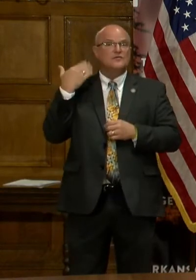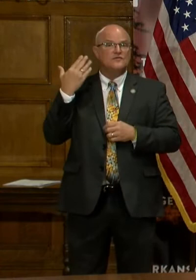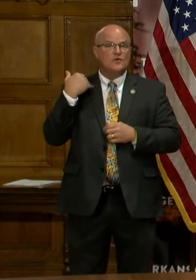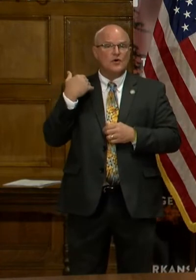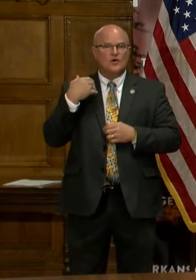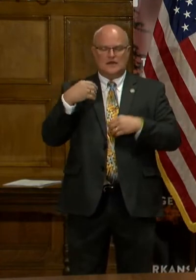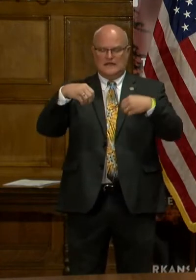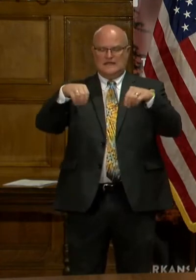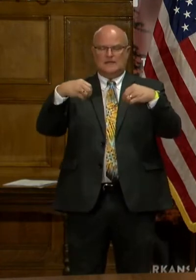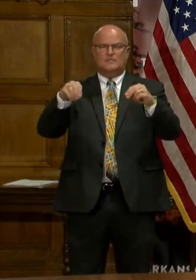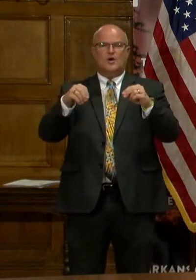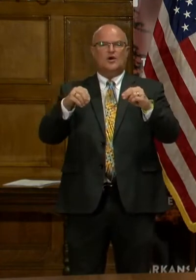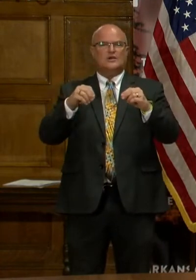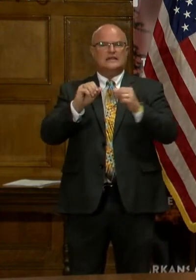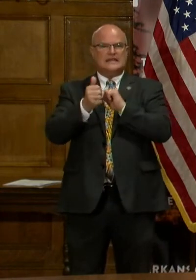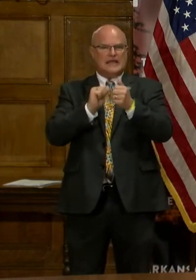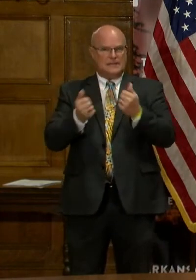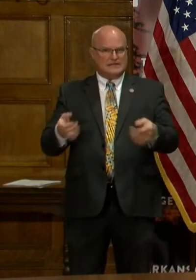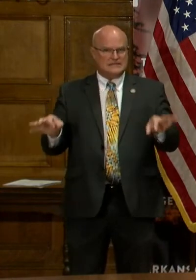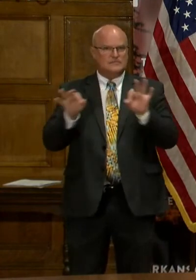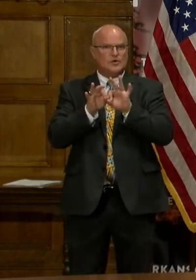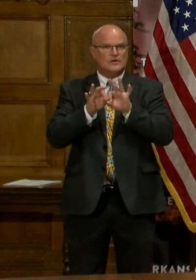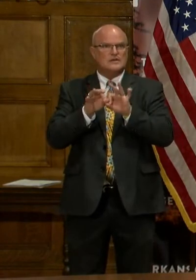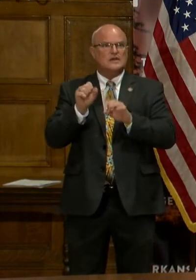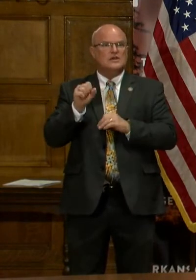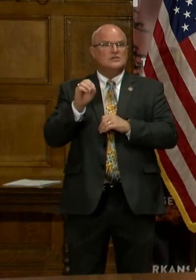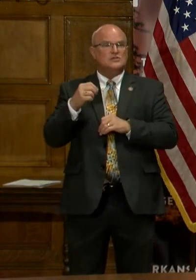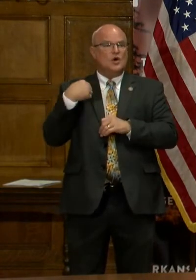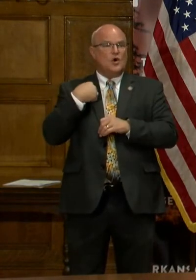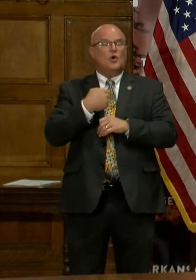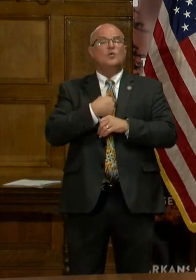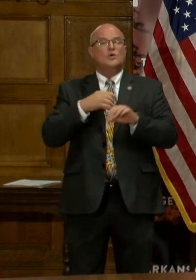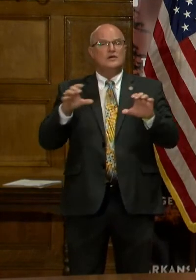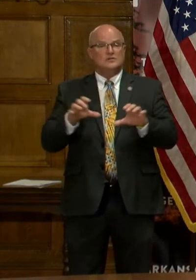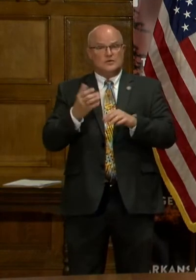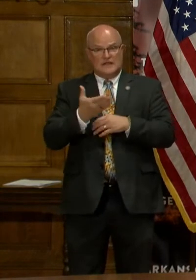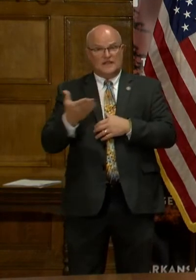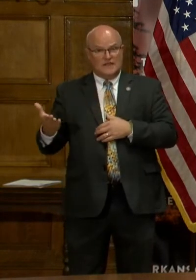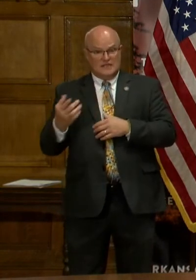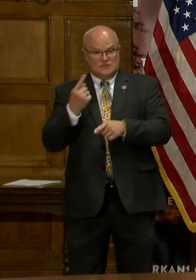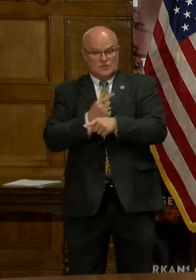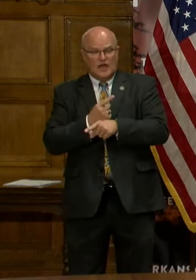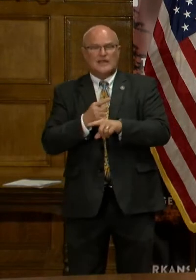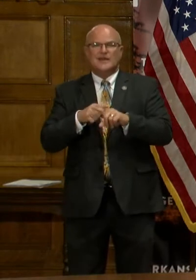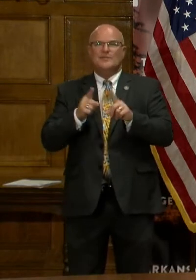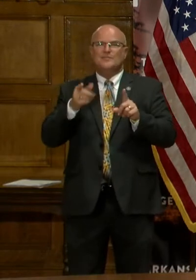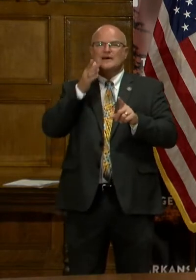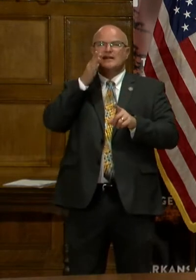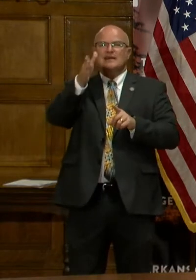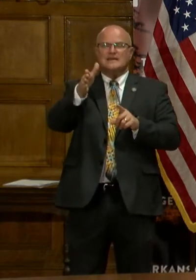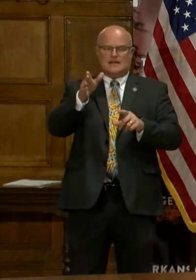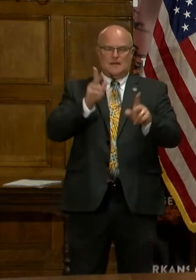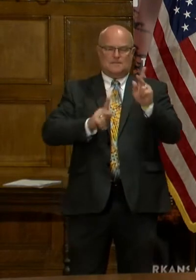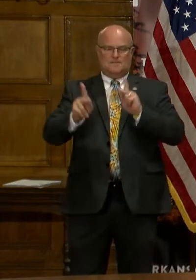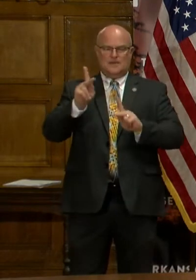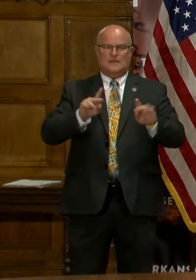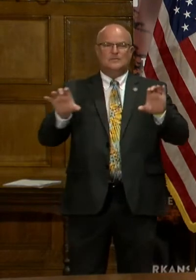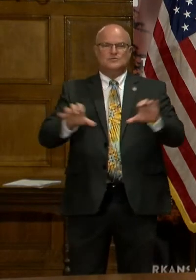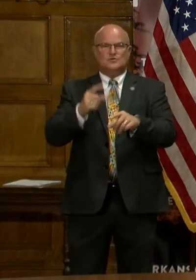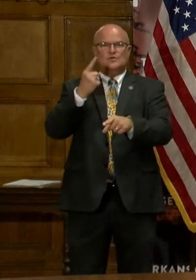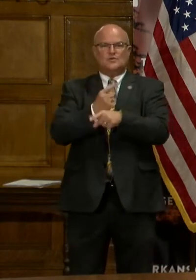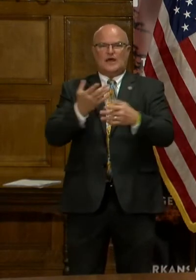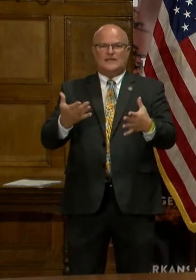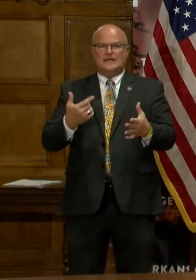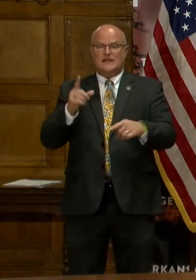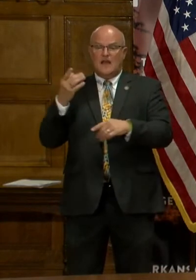the marketing campaign is important, and so we're taking those steps, but ultimately, it's individuals doing the right thing. I